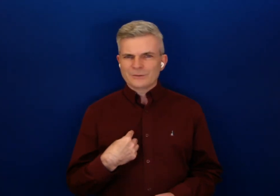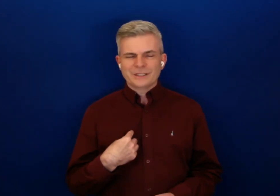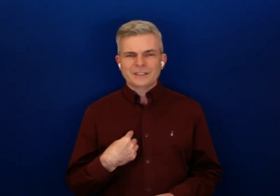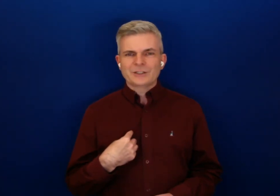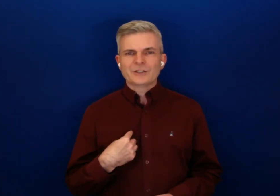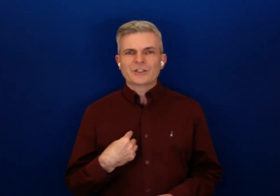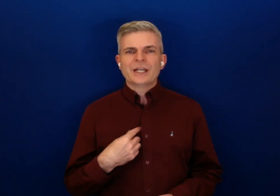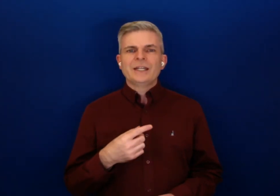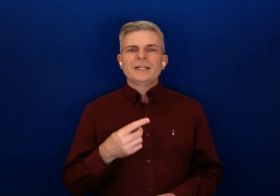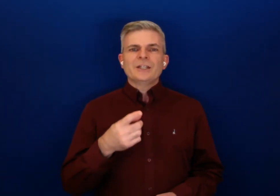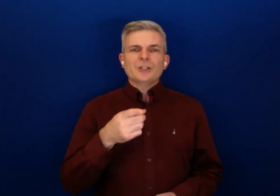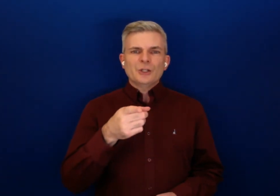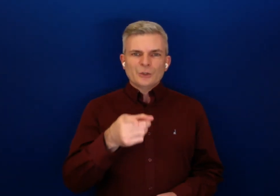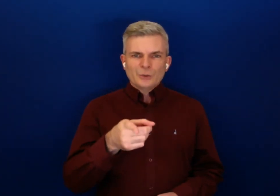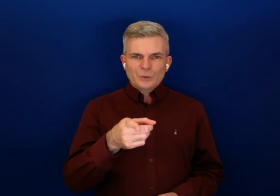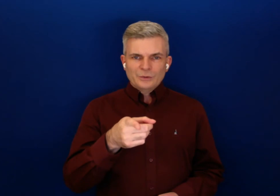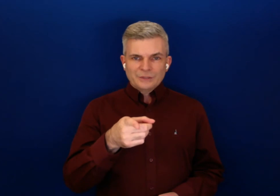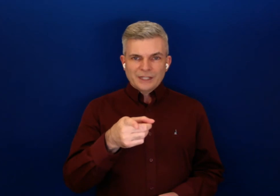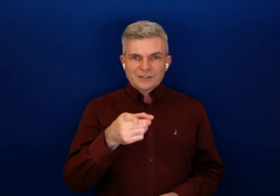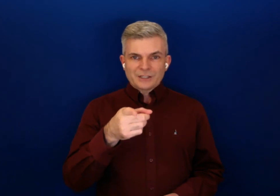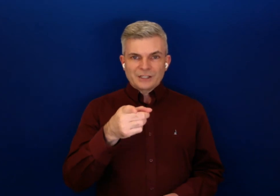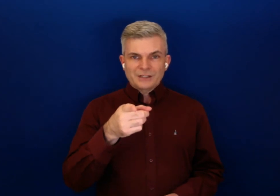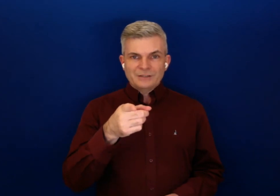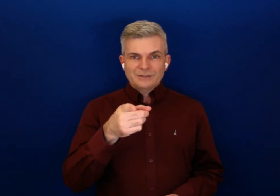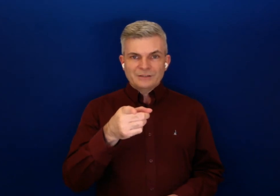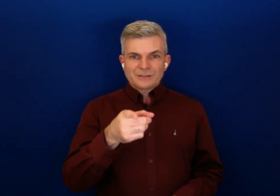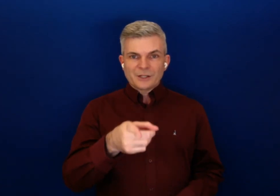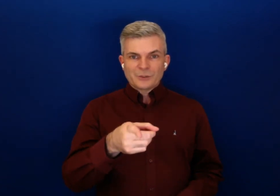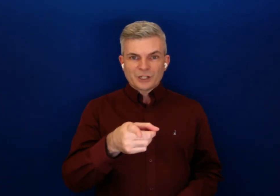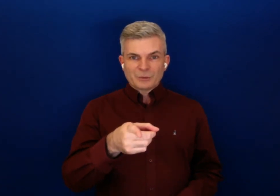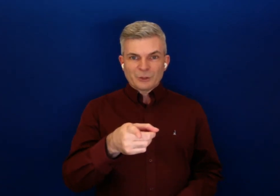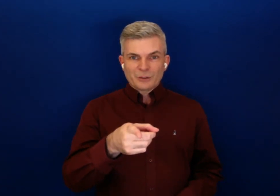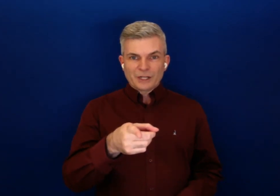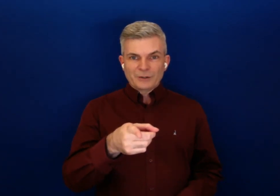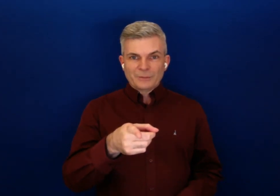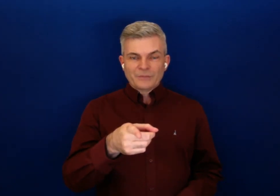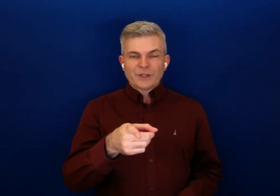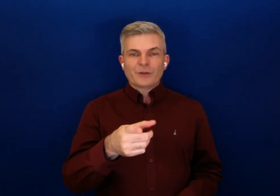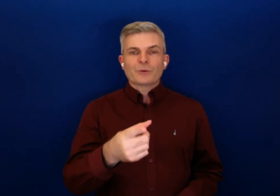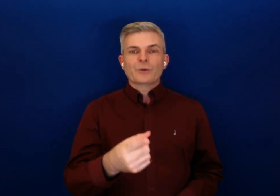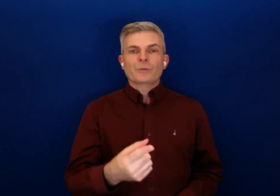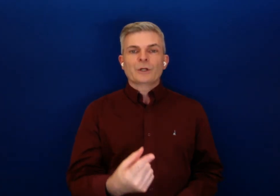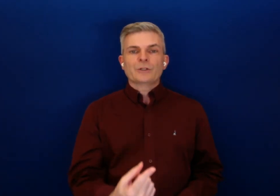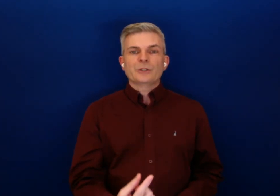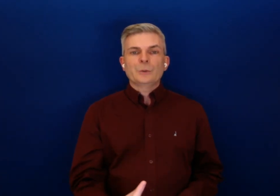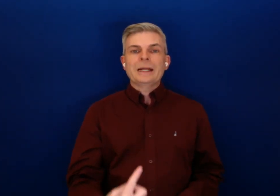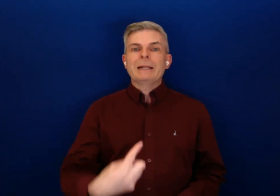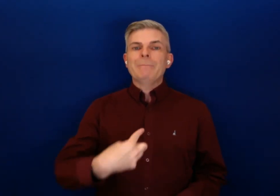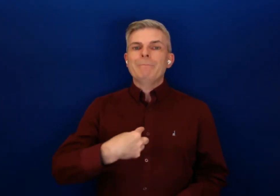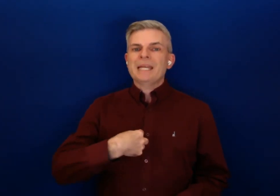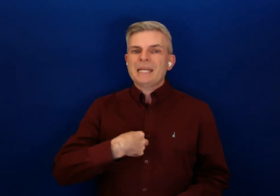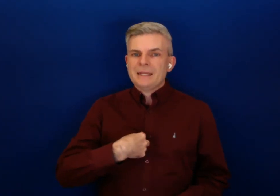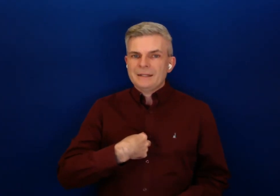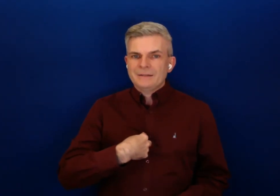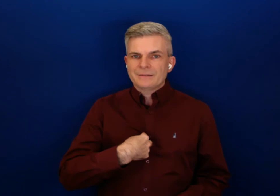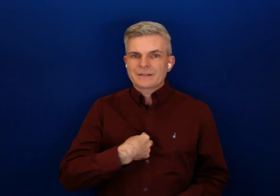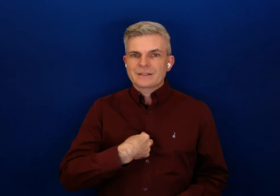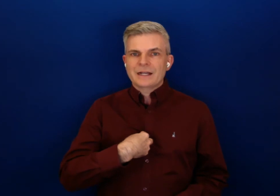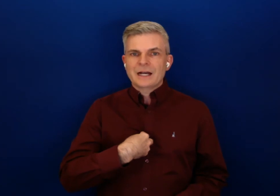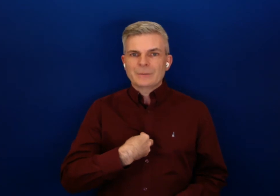in English, you as the subject pronoun throw the ball to me. That's the